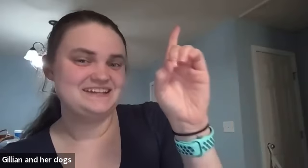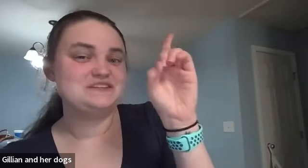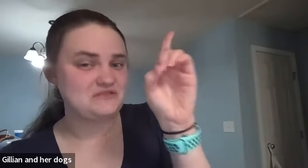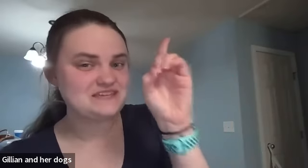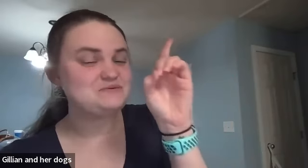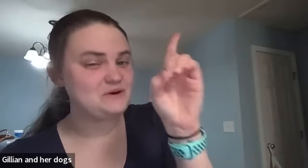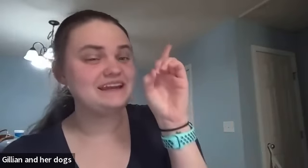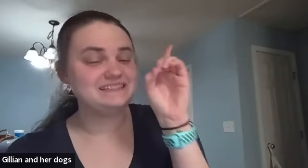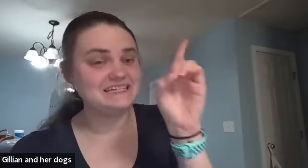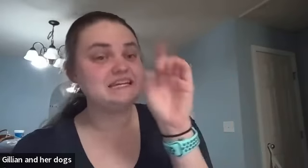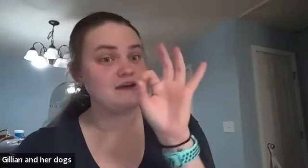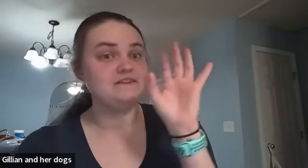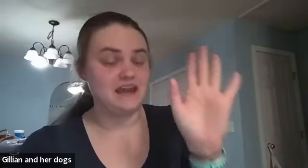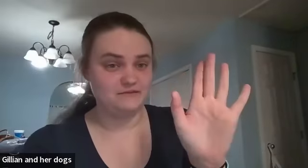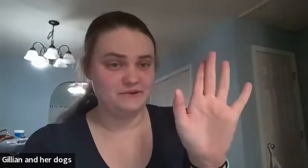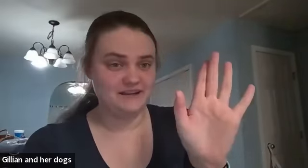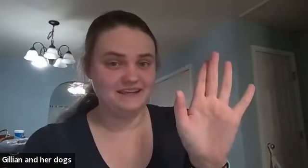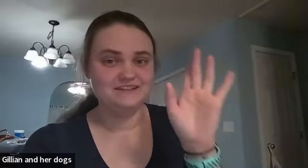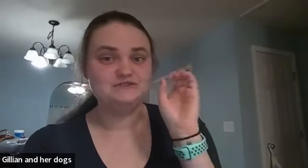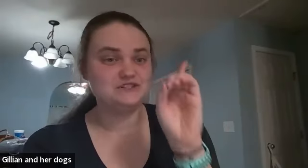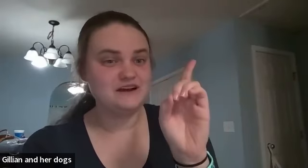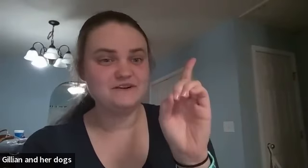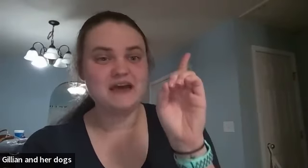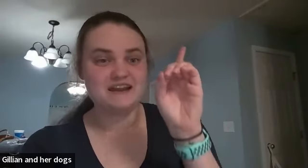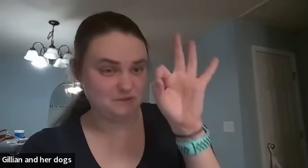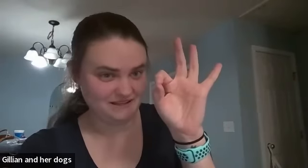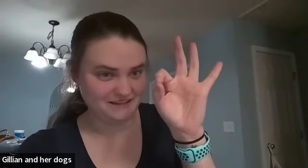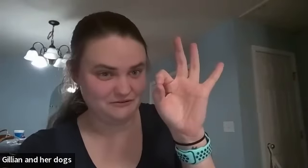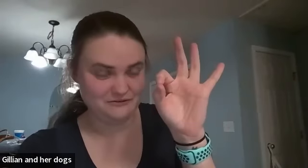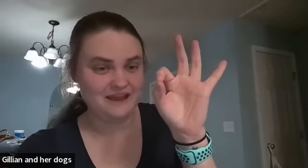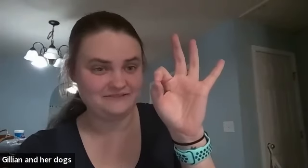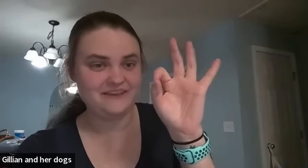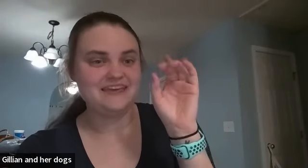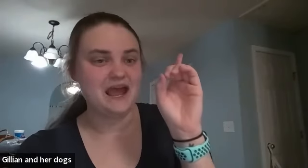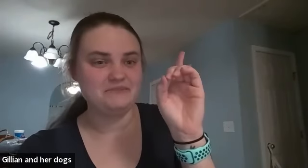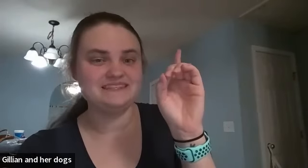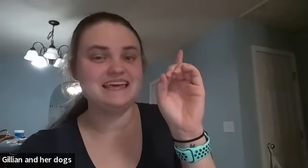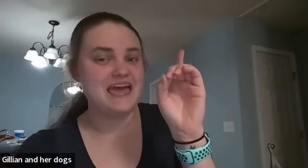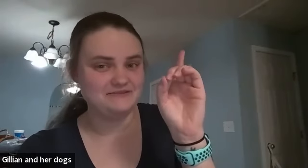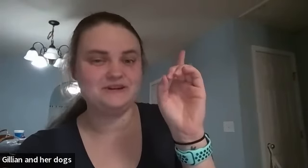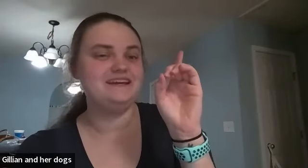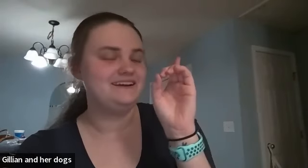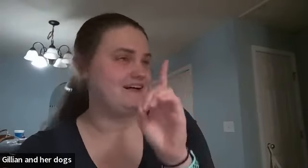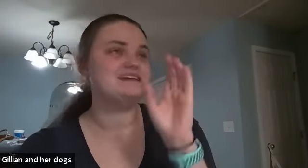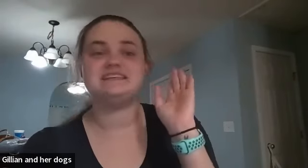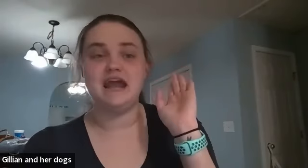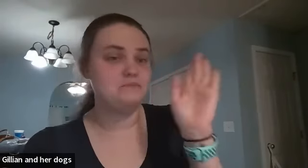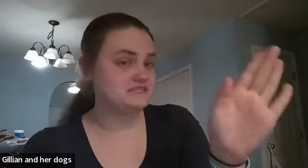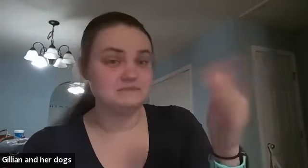So this one, D and F get everybody. So do not feel bad if you immediately go for F. It happens every class. It happens in